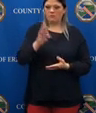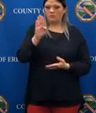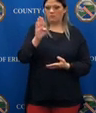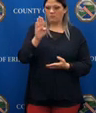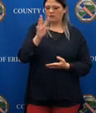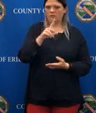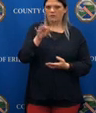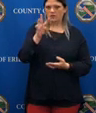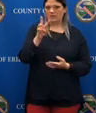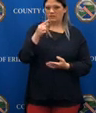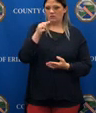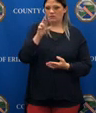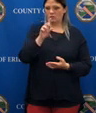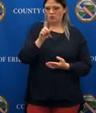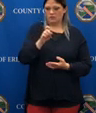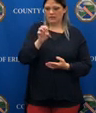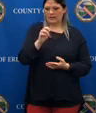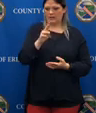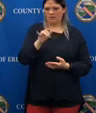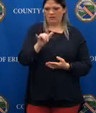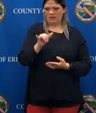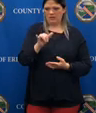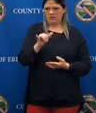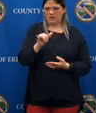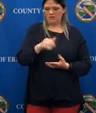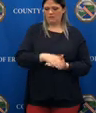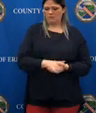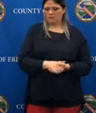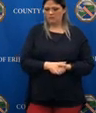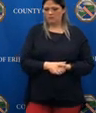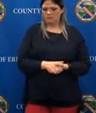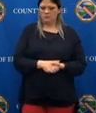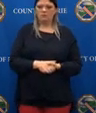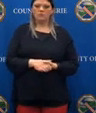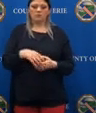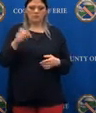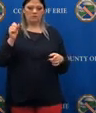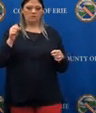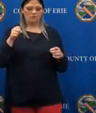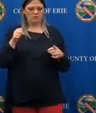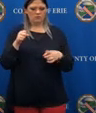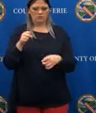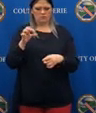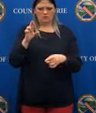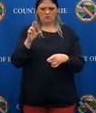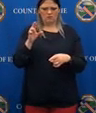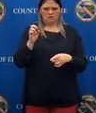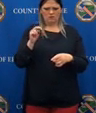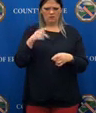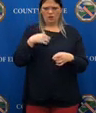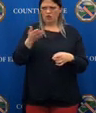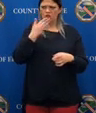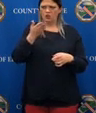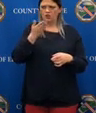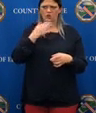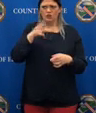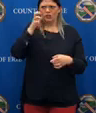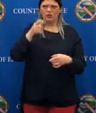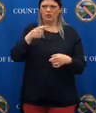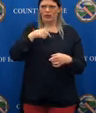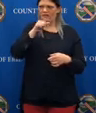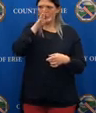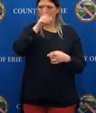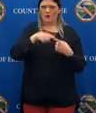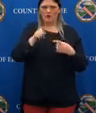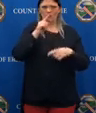WGRZ, I think we have Emily Watkins and Ron Plants. Yes. Hi, Mark. How are you doing? Good to hear you, Ron. Can you Haven't hear talked to you in a